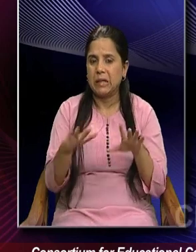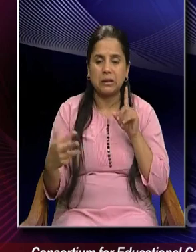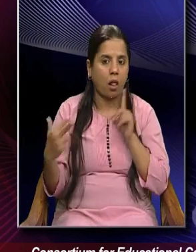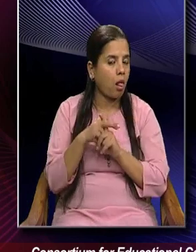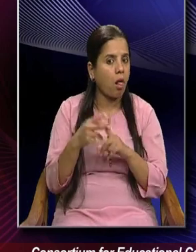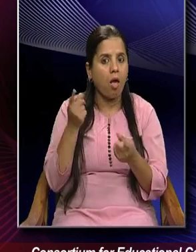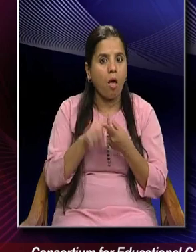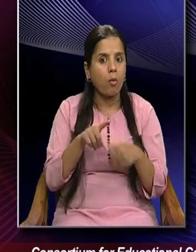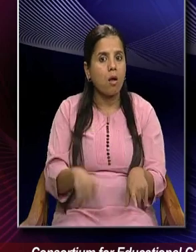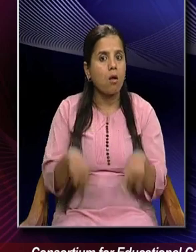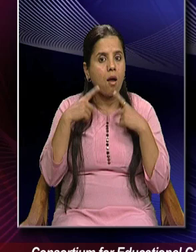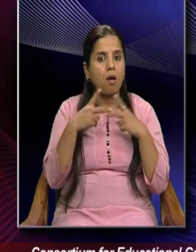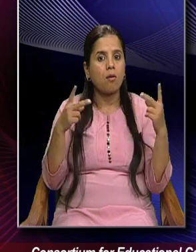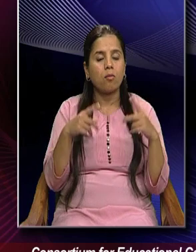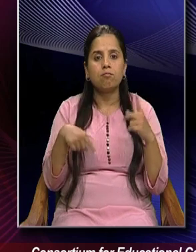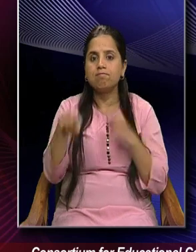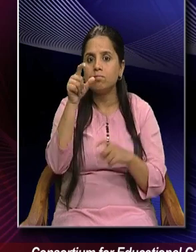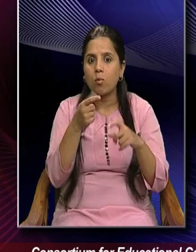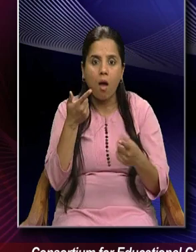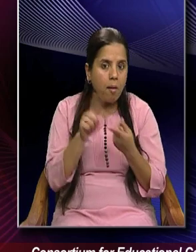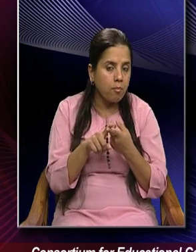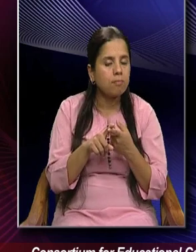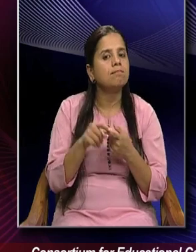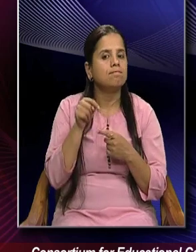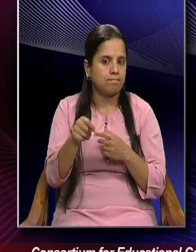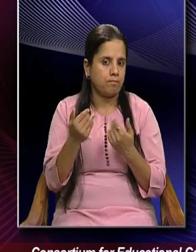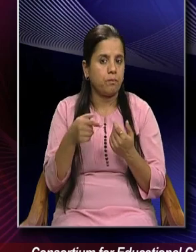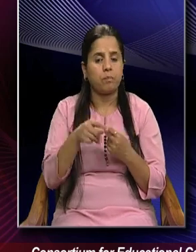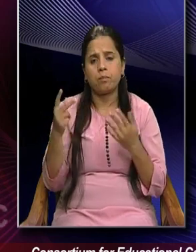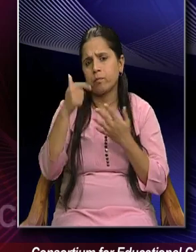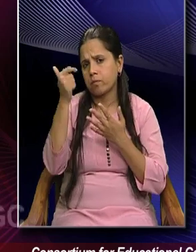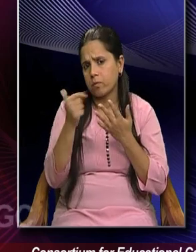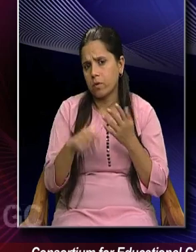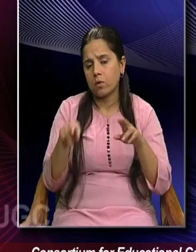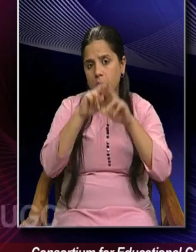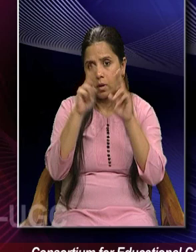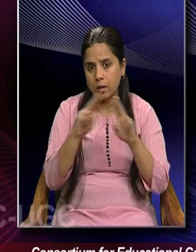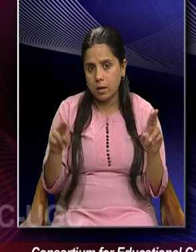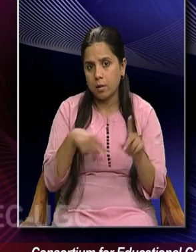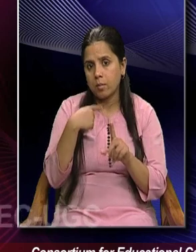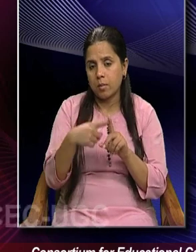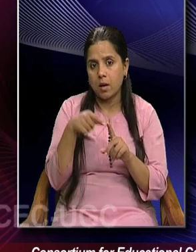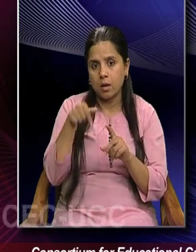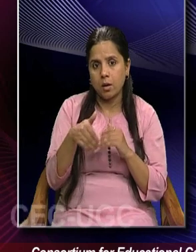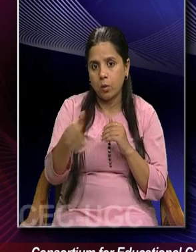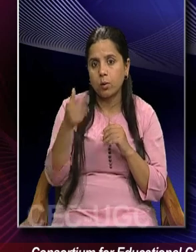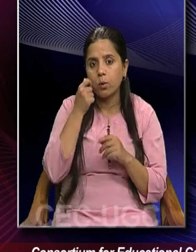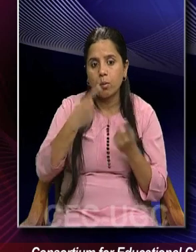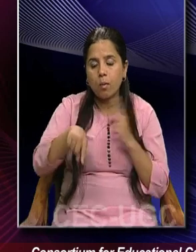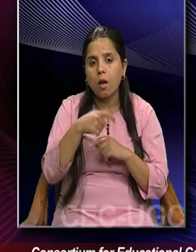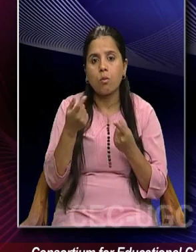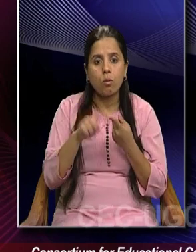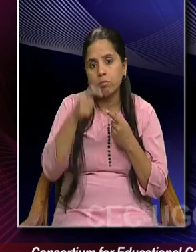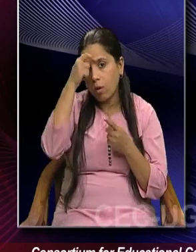living conditions of a population. Key characteristics of international and during humanitarian